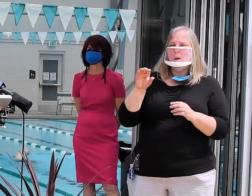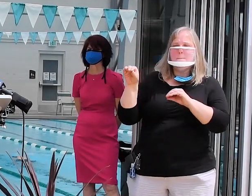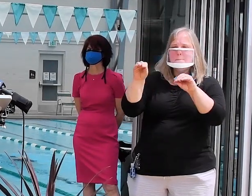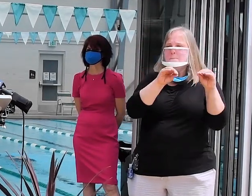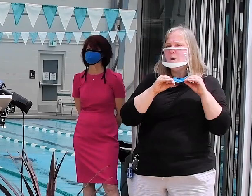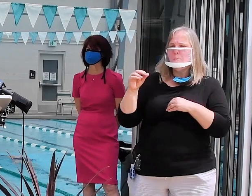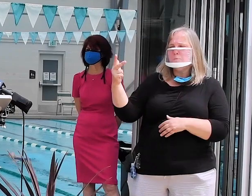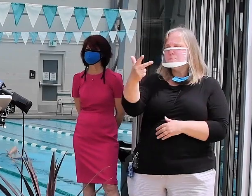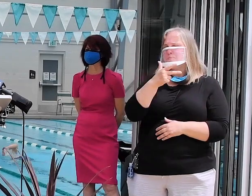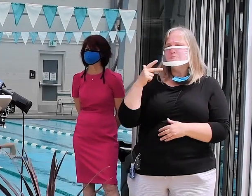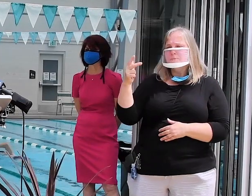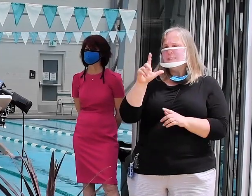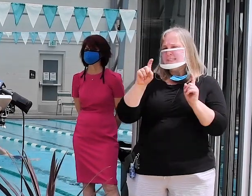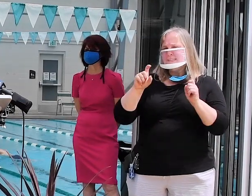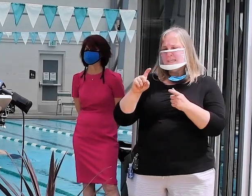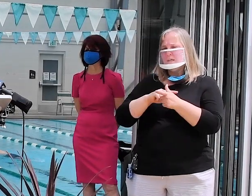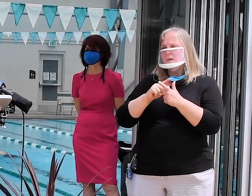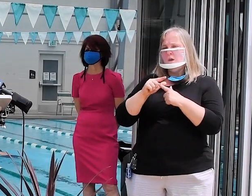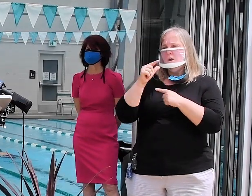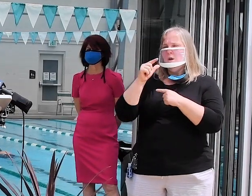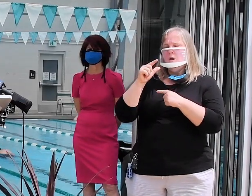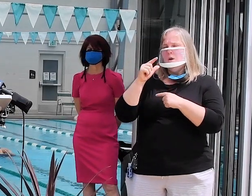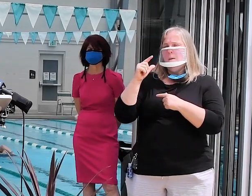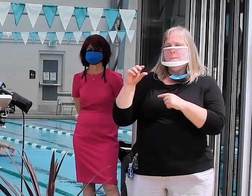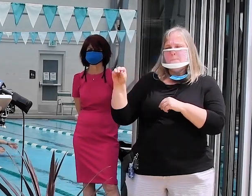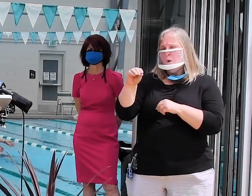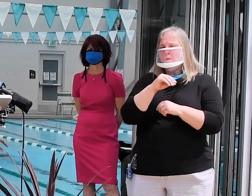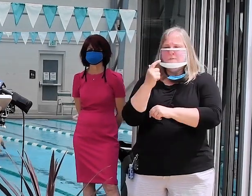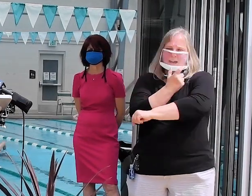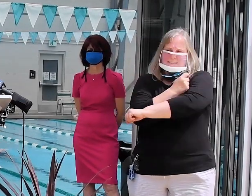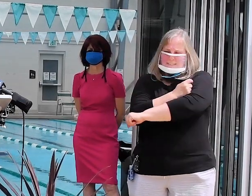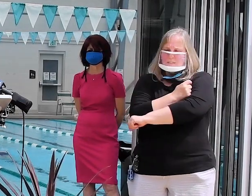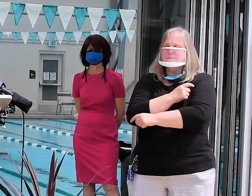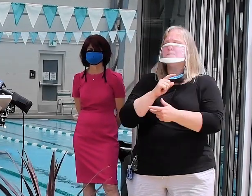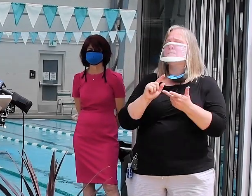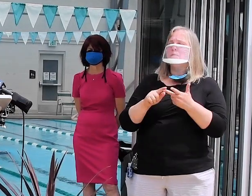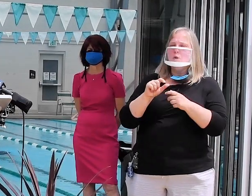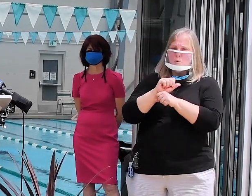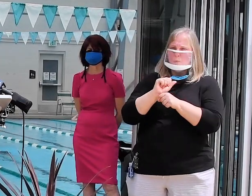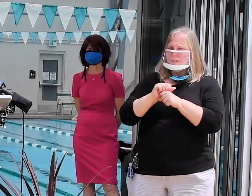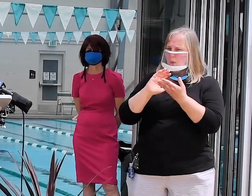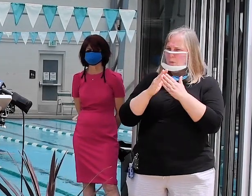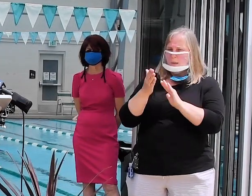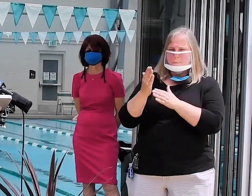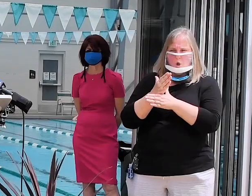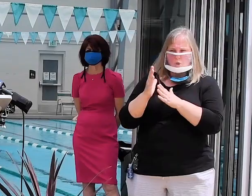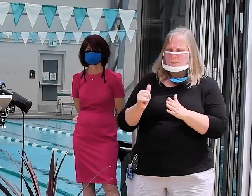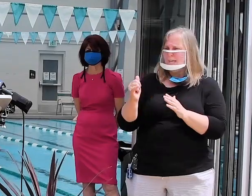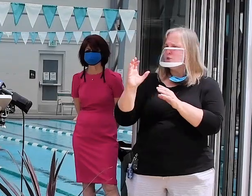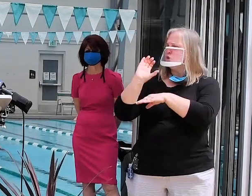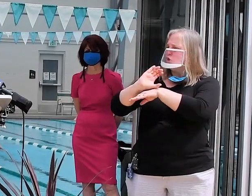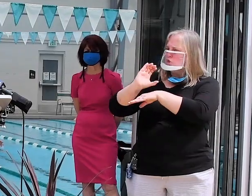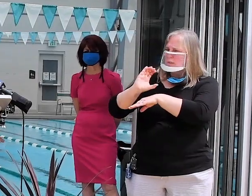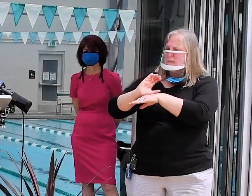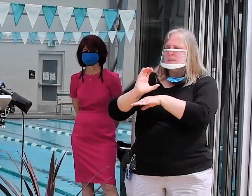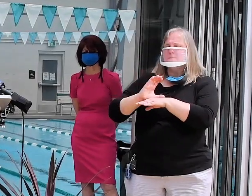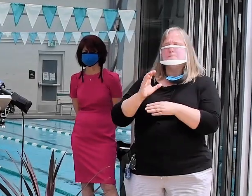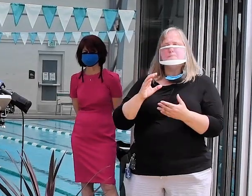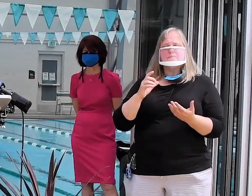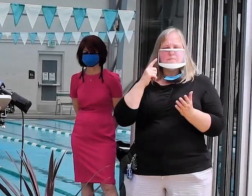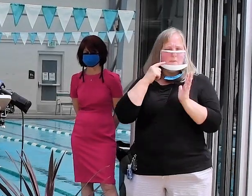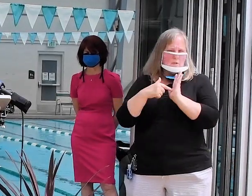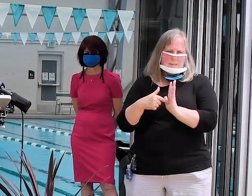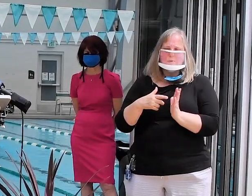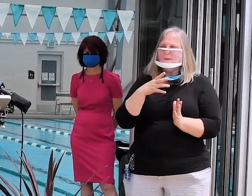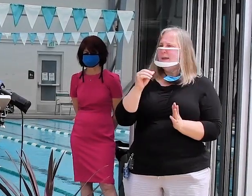testing, mobile vaccination, working with our community partners such as churches, and just ensuring that